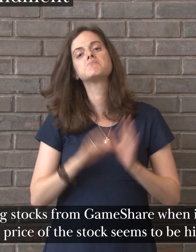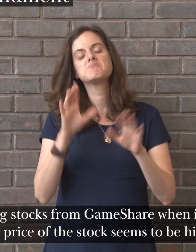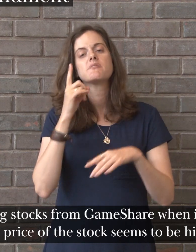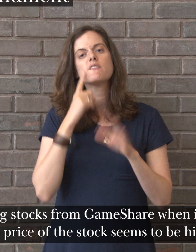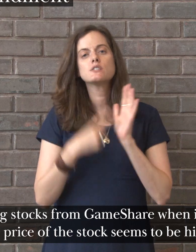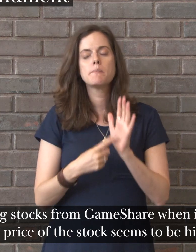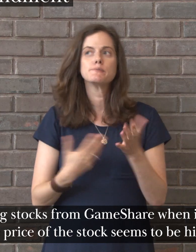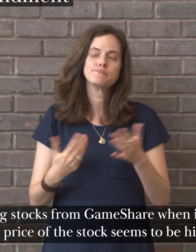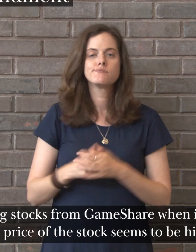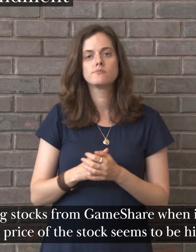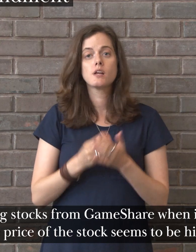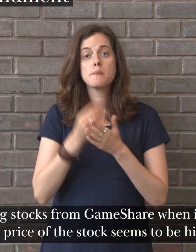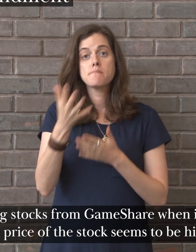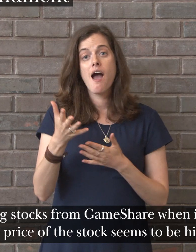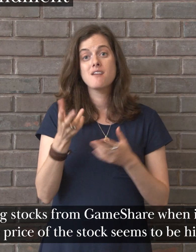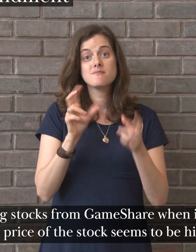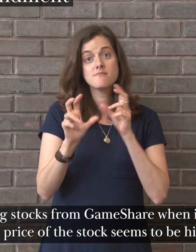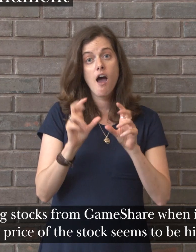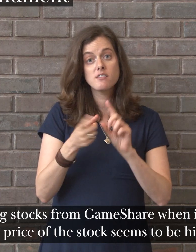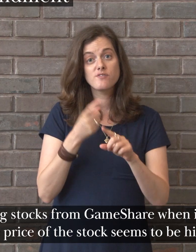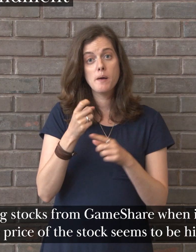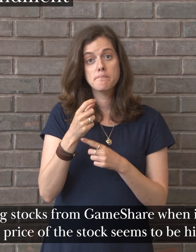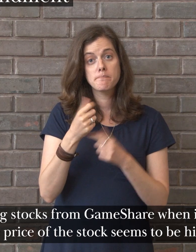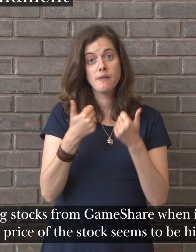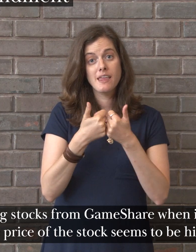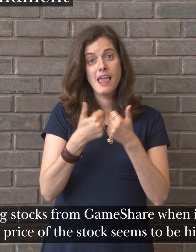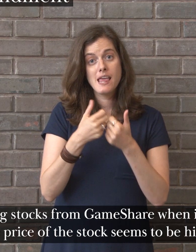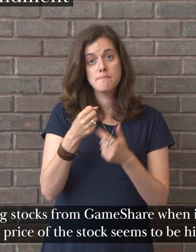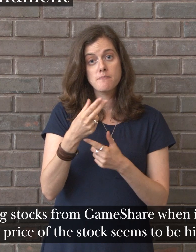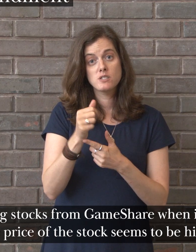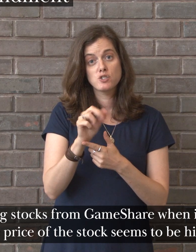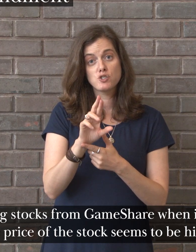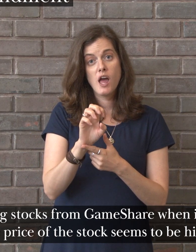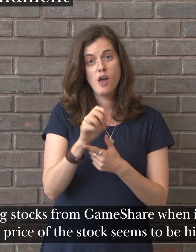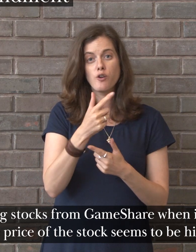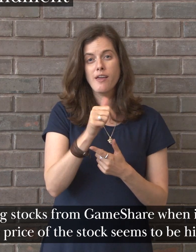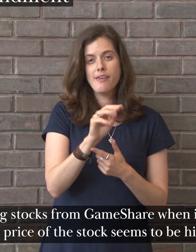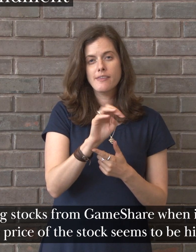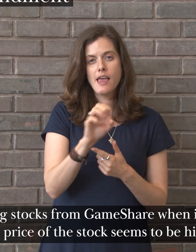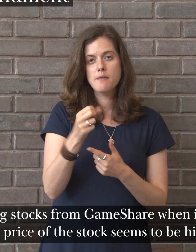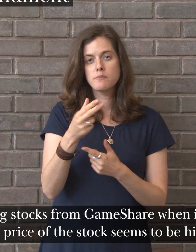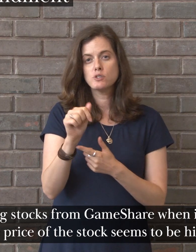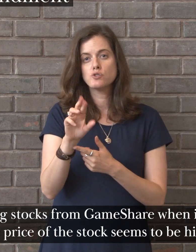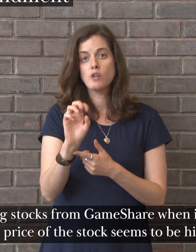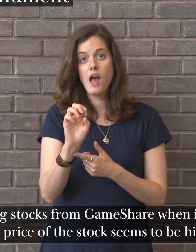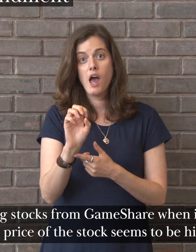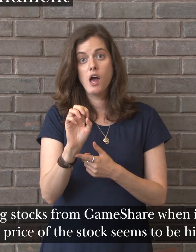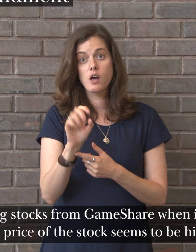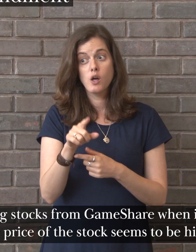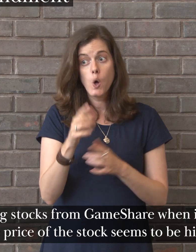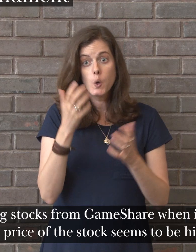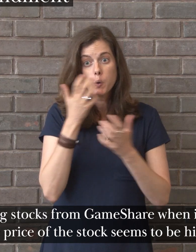For example, buying stocks from game share when it's cheap,